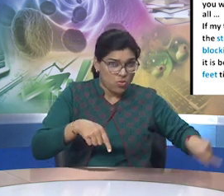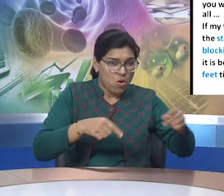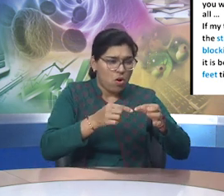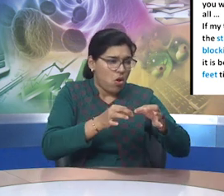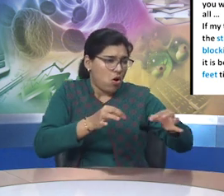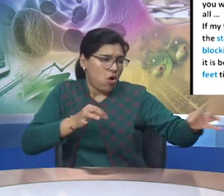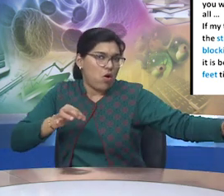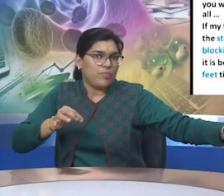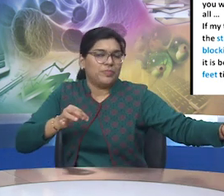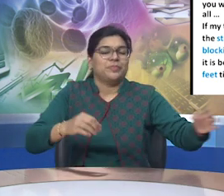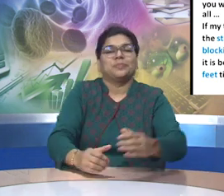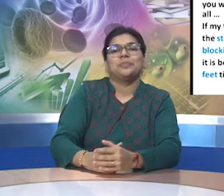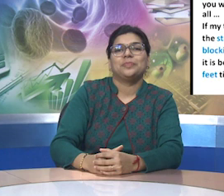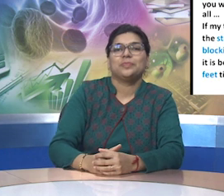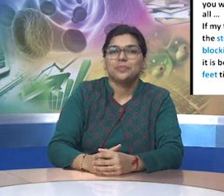tip to tail.